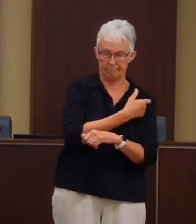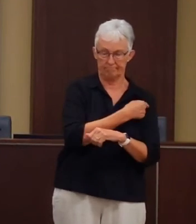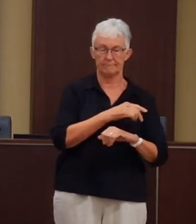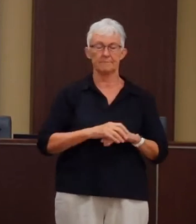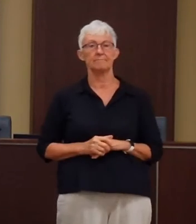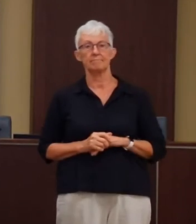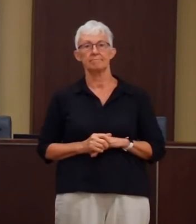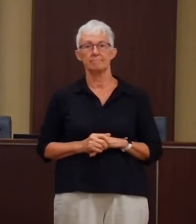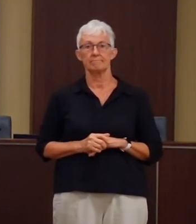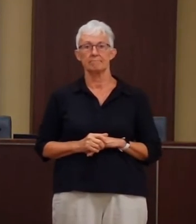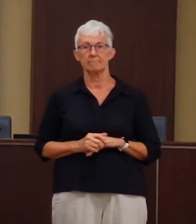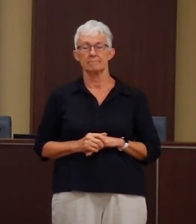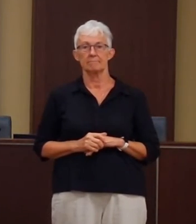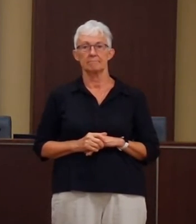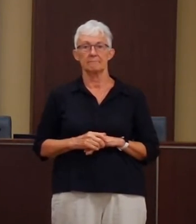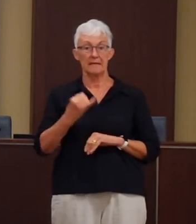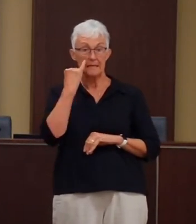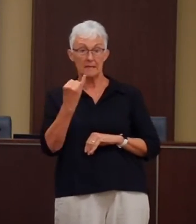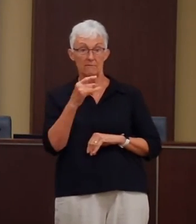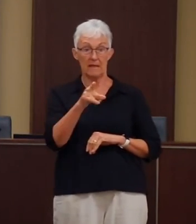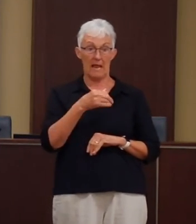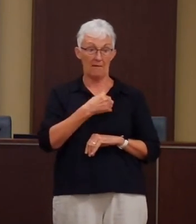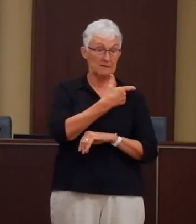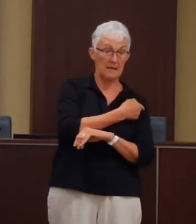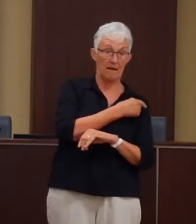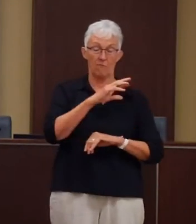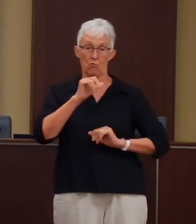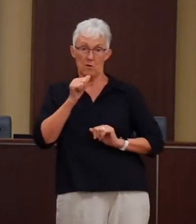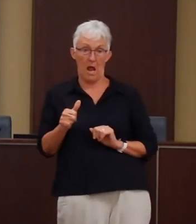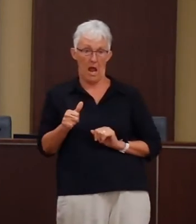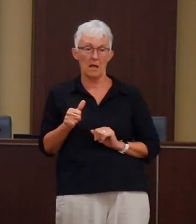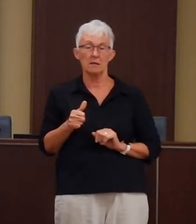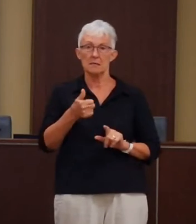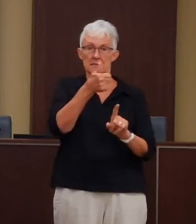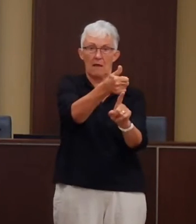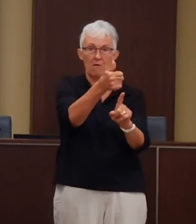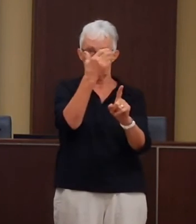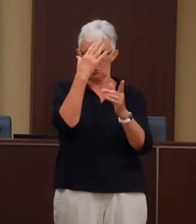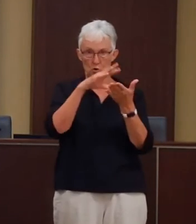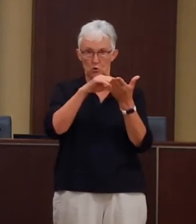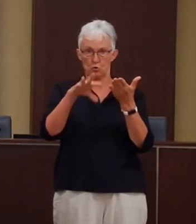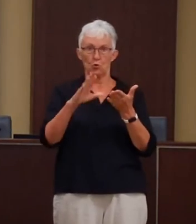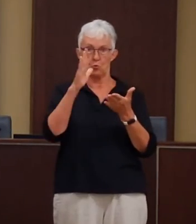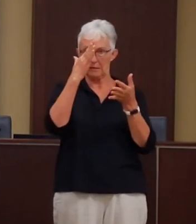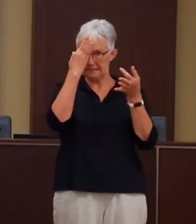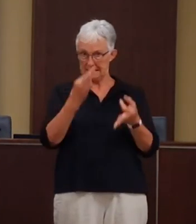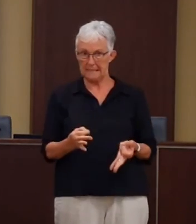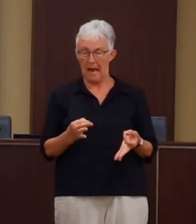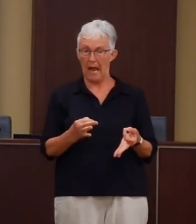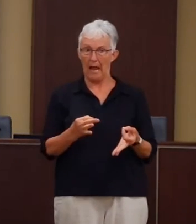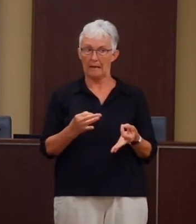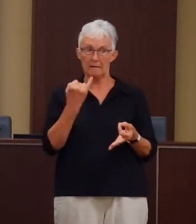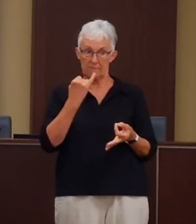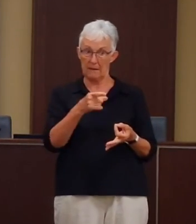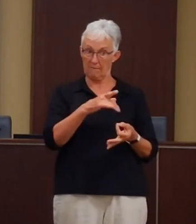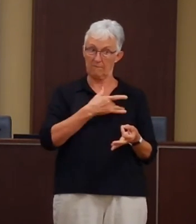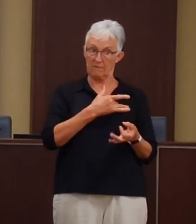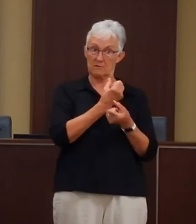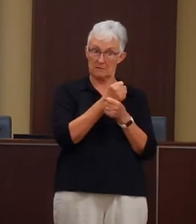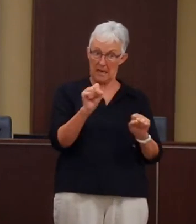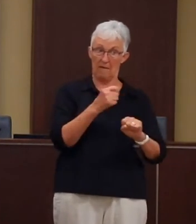will be based on a self-identified system. Students will make the determination to wear a face covering based on their vaccination status.